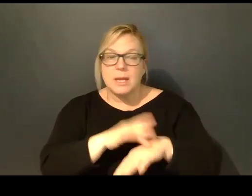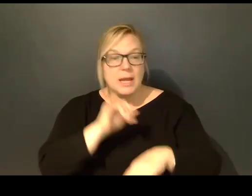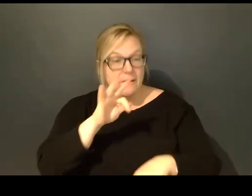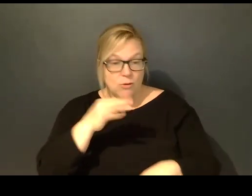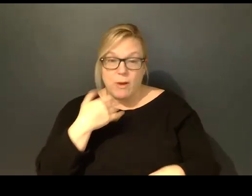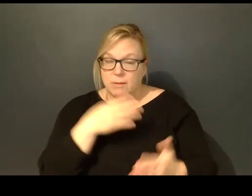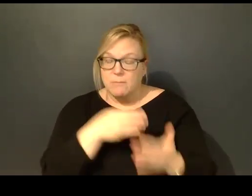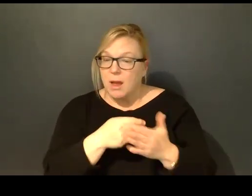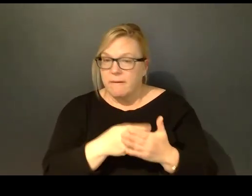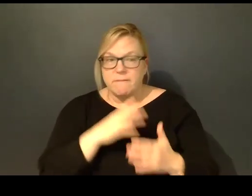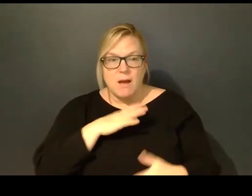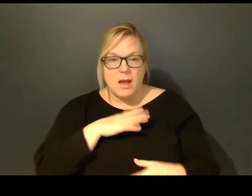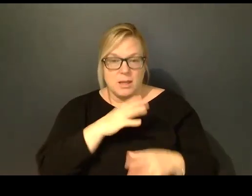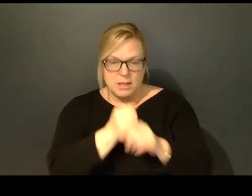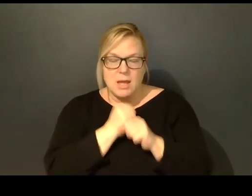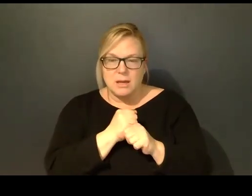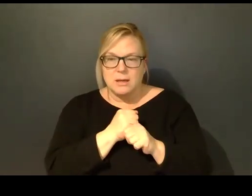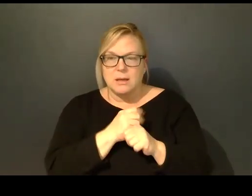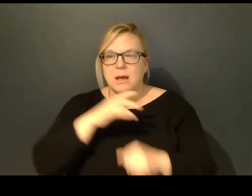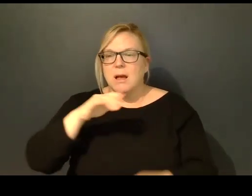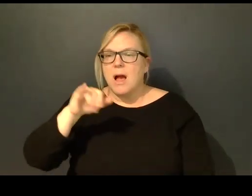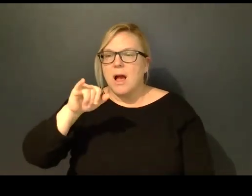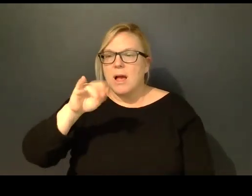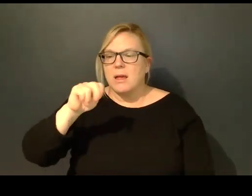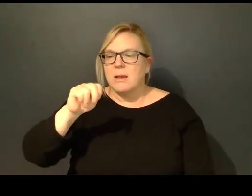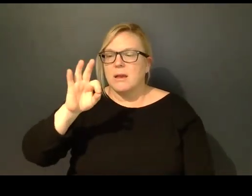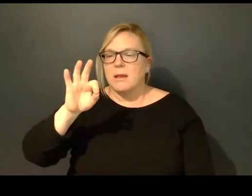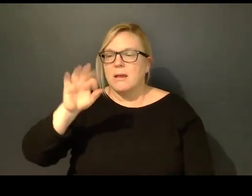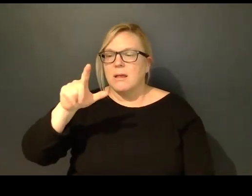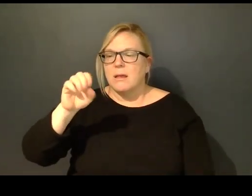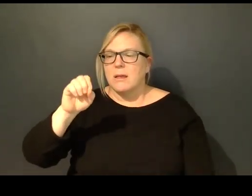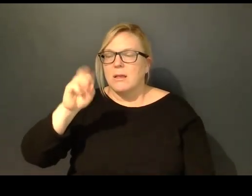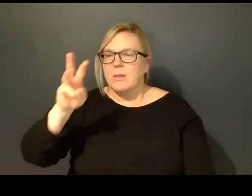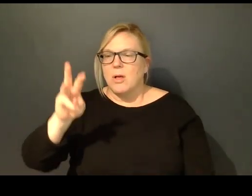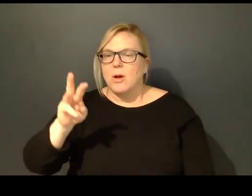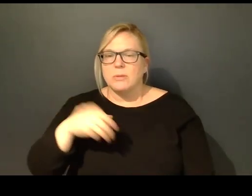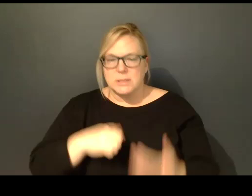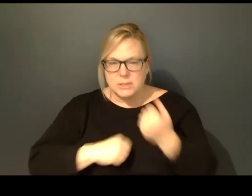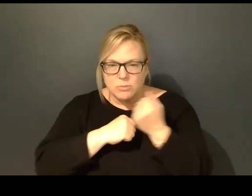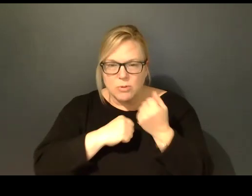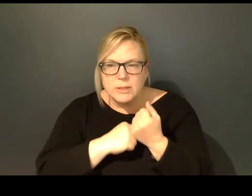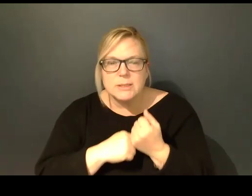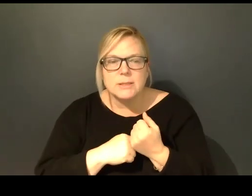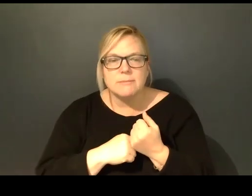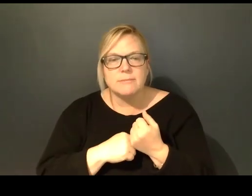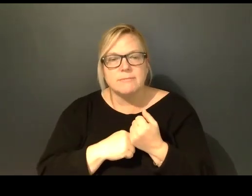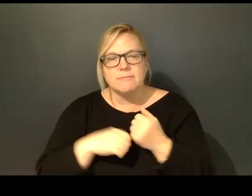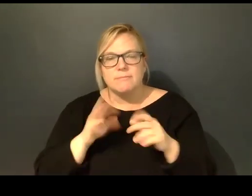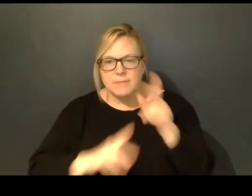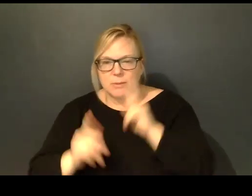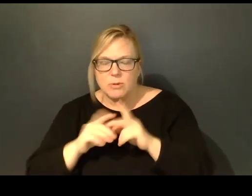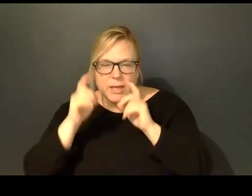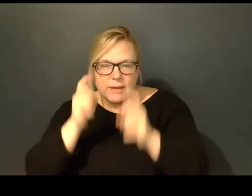Yeah. Inflow. It supports folks, giving them understanding around their particular